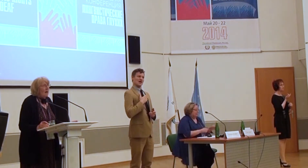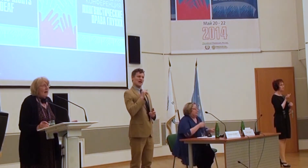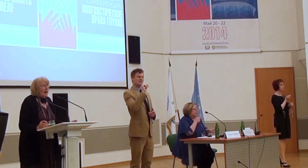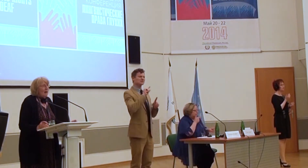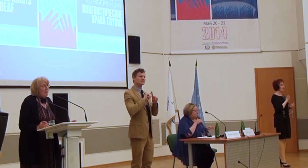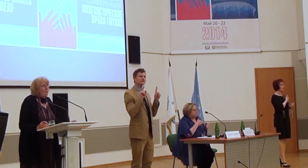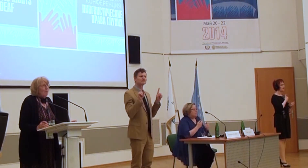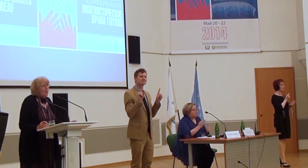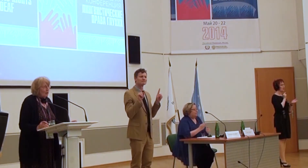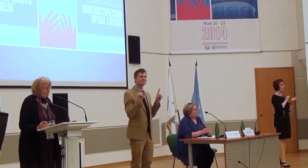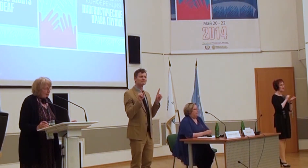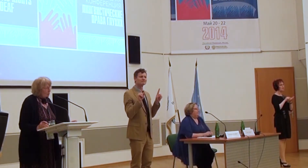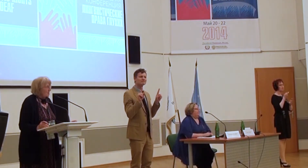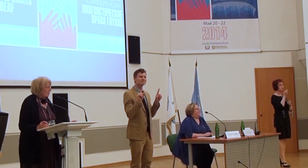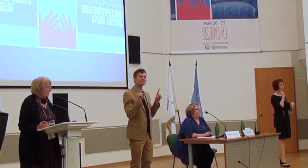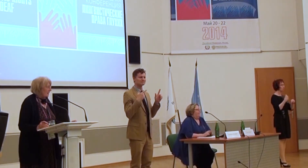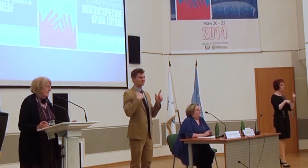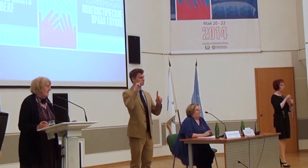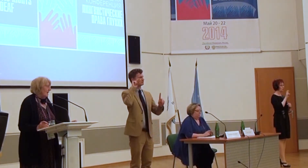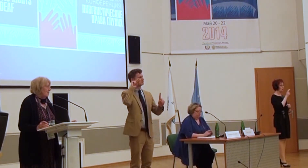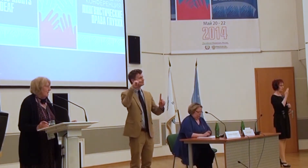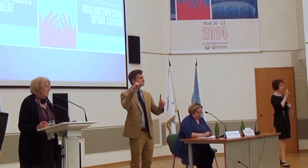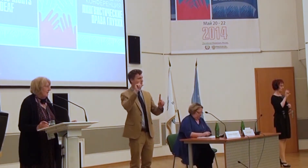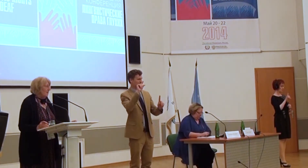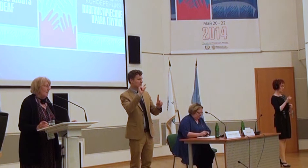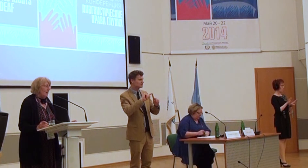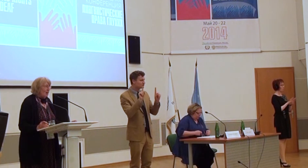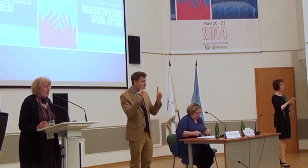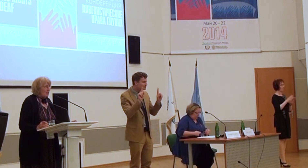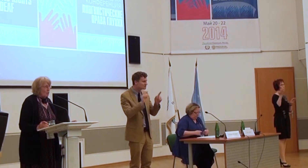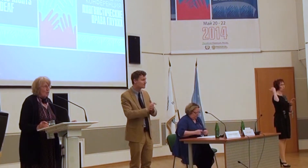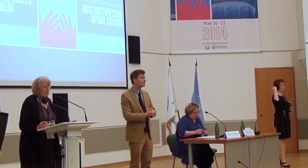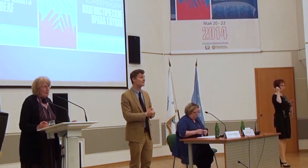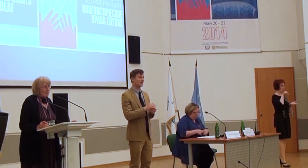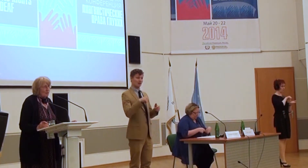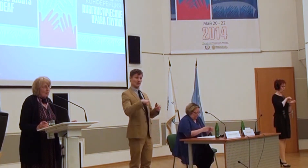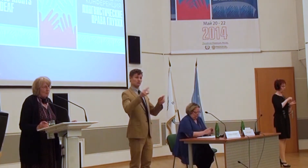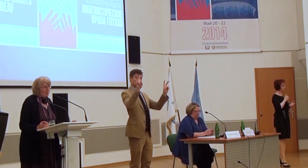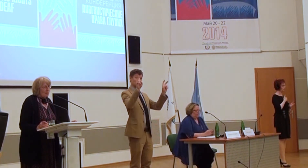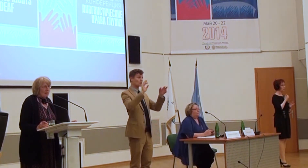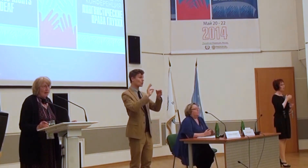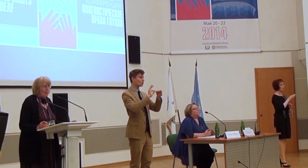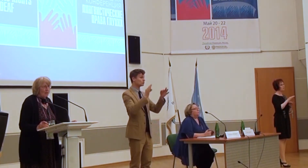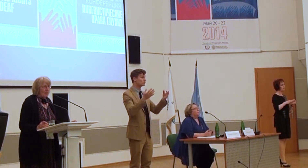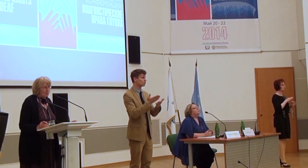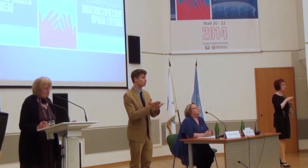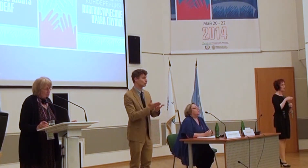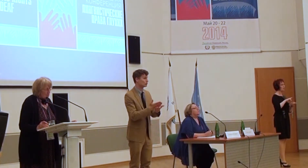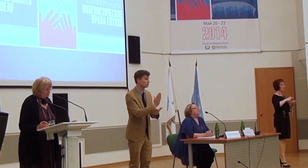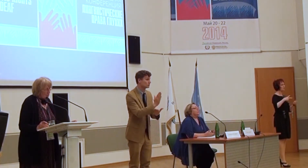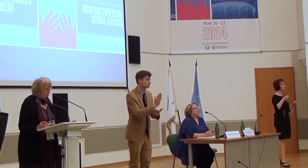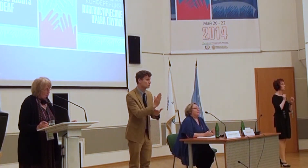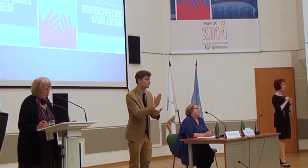previously. We're talking about linguistic rights, and the papers have addressed what linguistic rights would mean and what